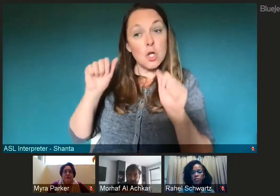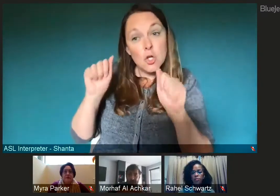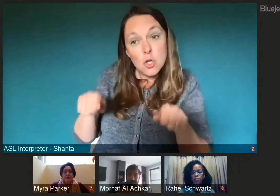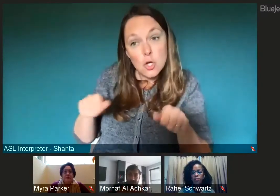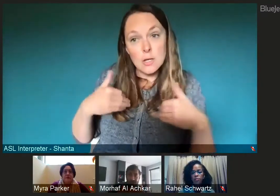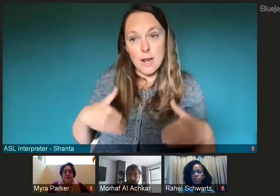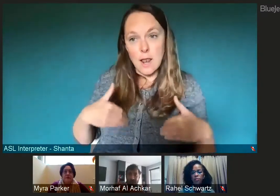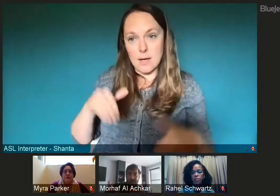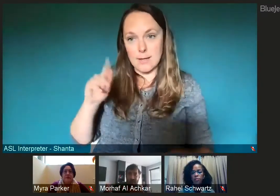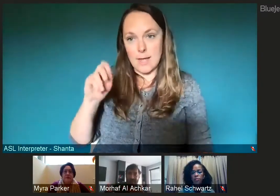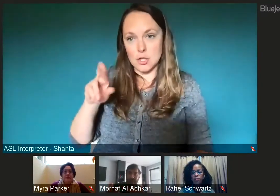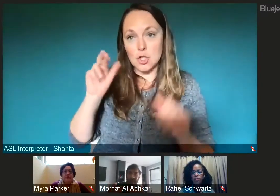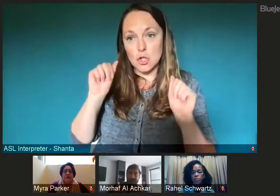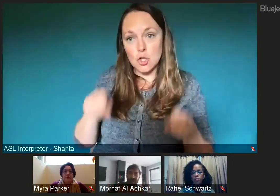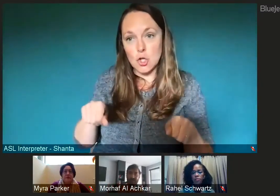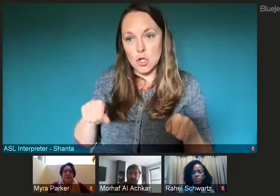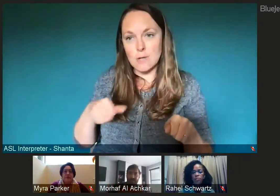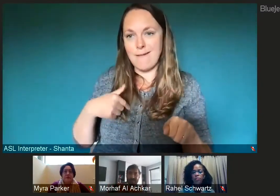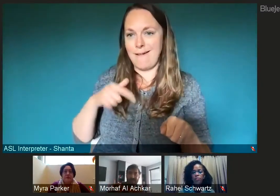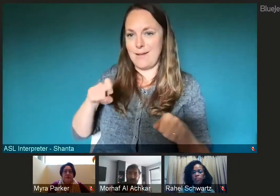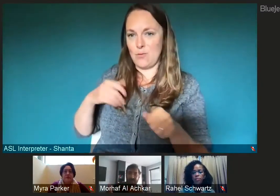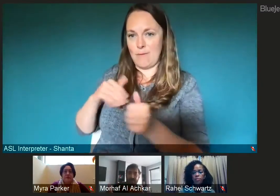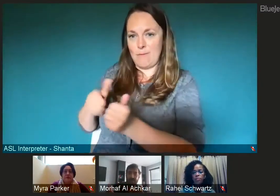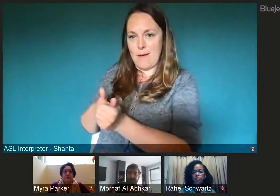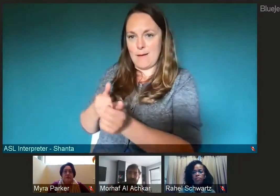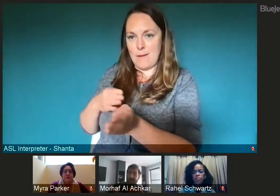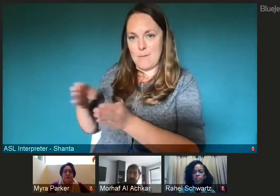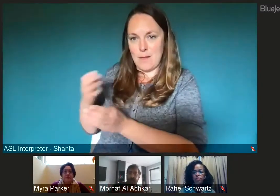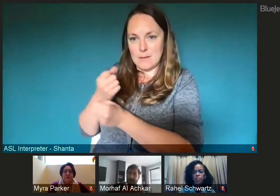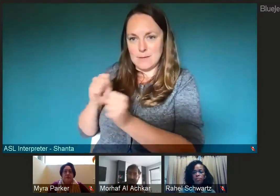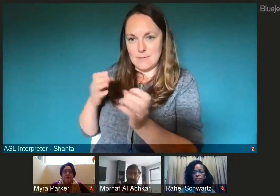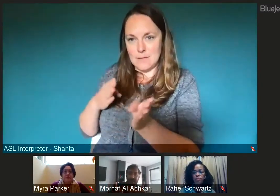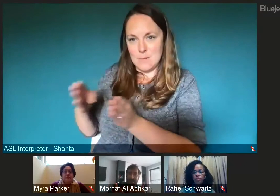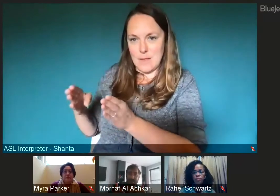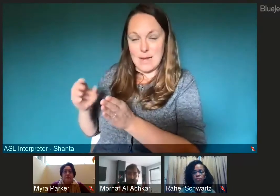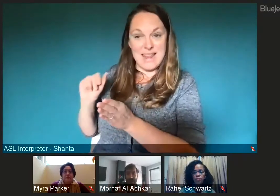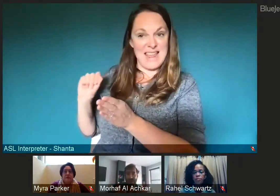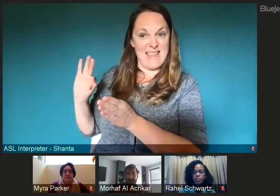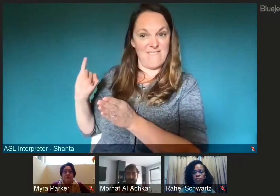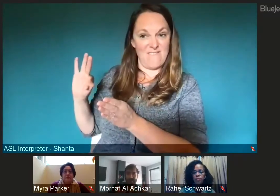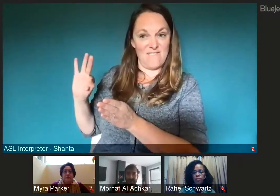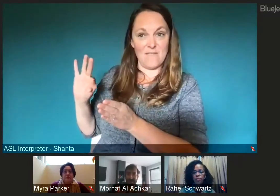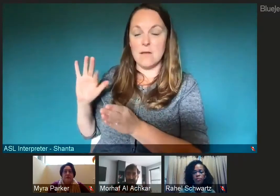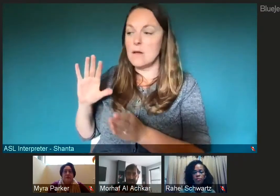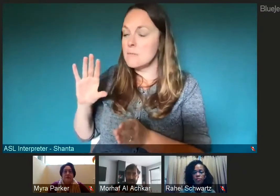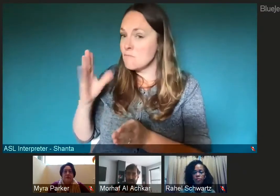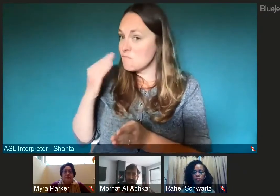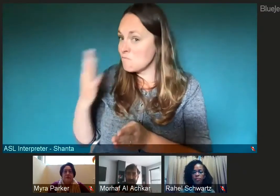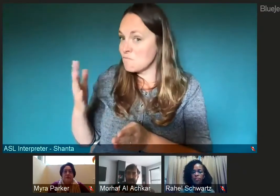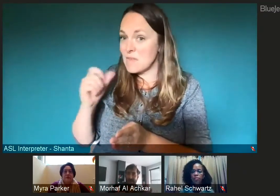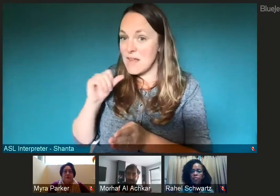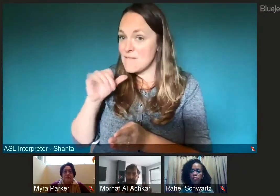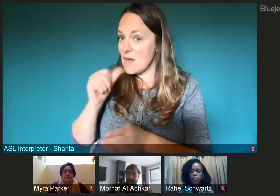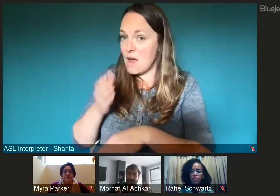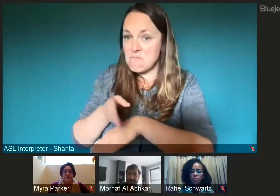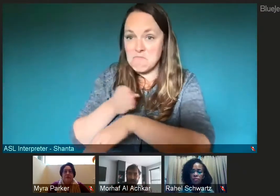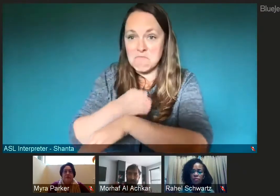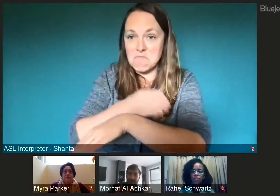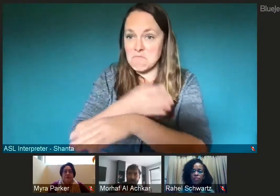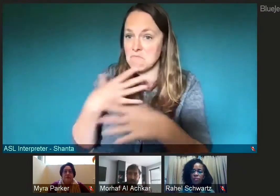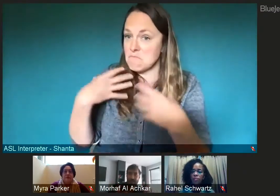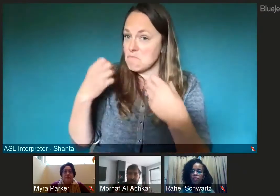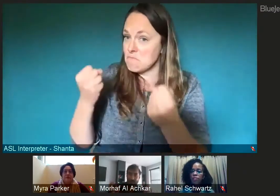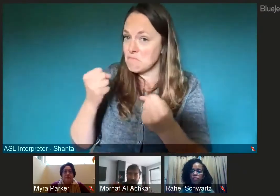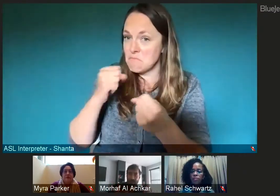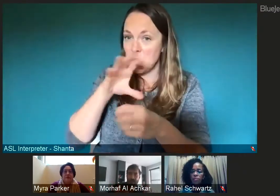lung cancer. I need to have a contingency plan. I need to have a safety plan for them. I need to let them know, hey, if this is not getting better in this many weeks,